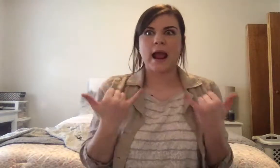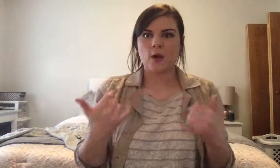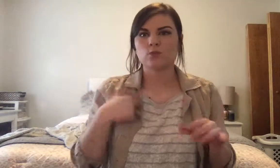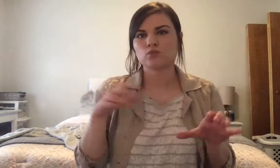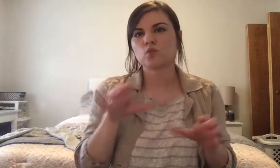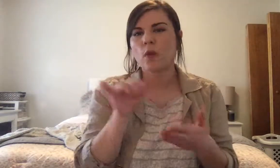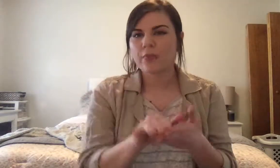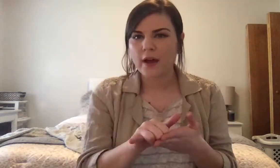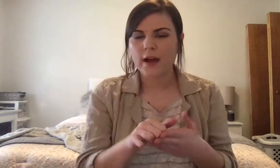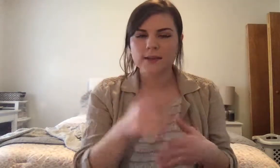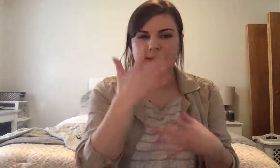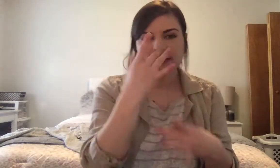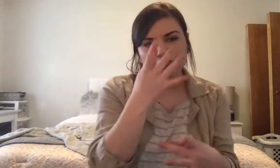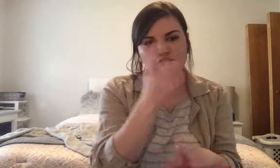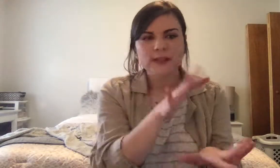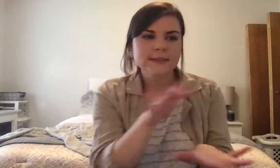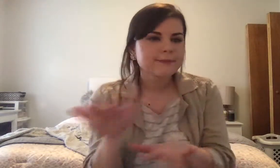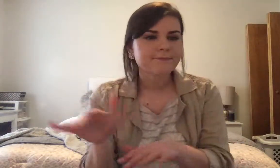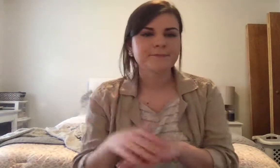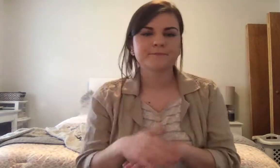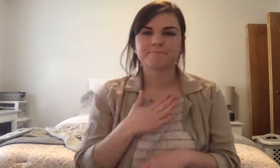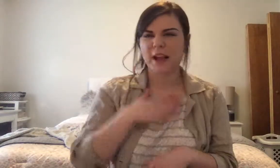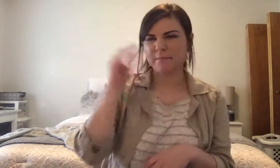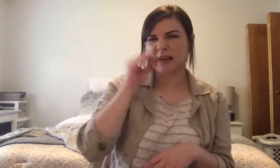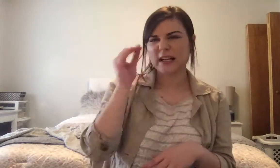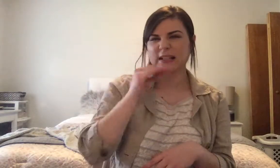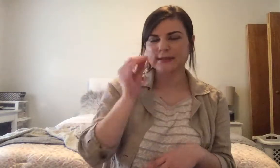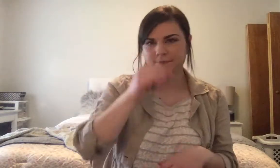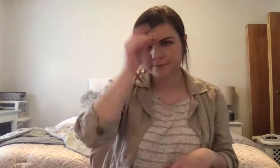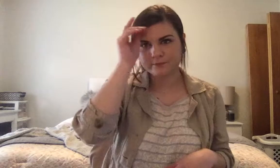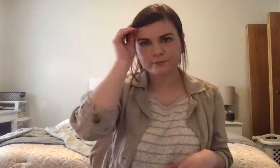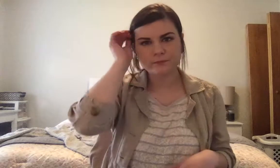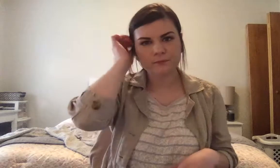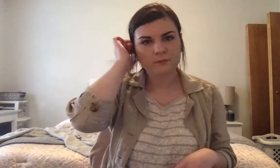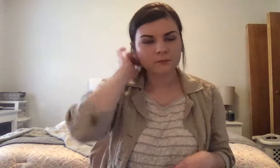that interest me and my opinions. Aside from that,